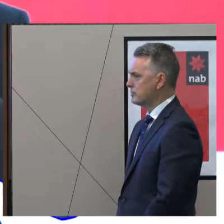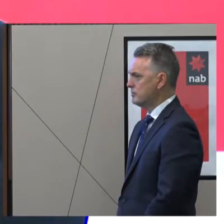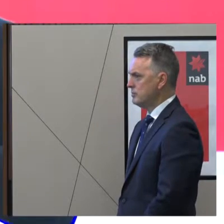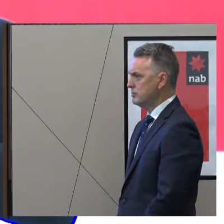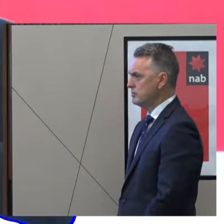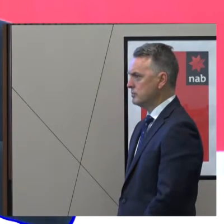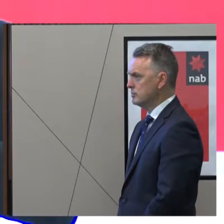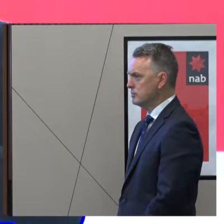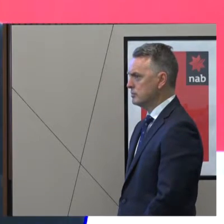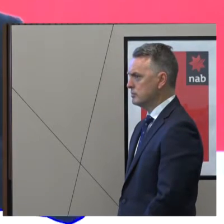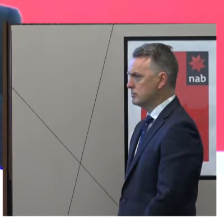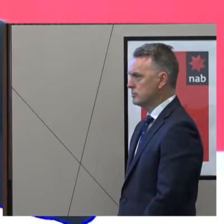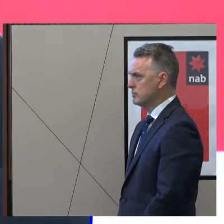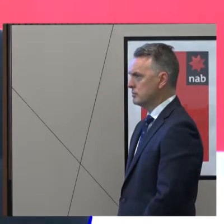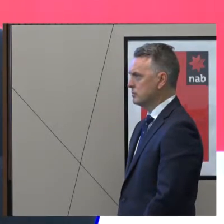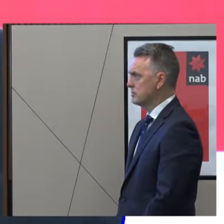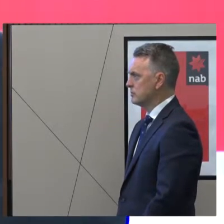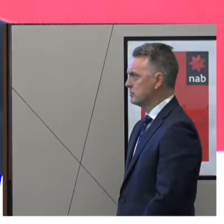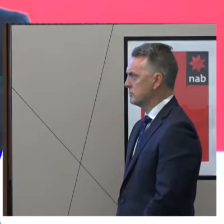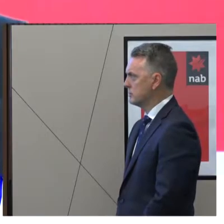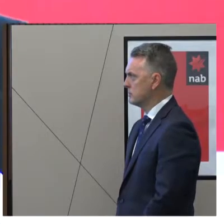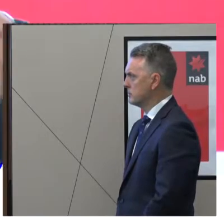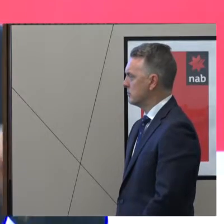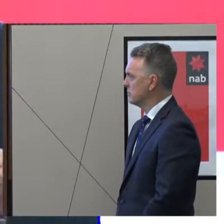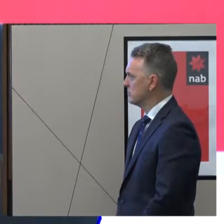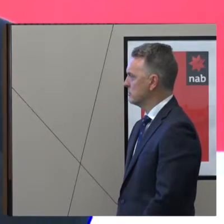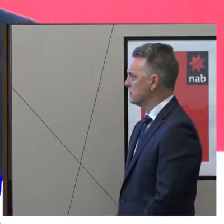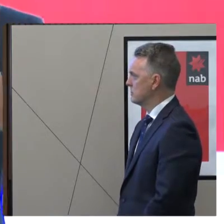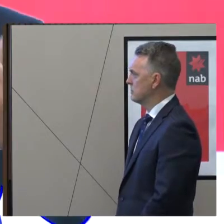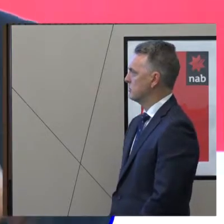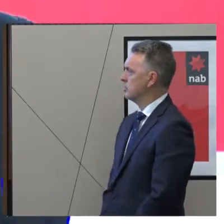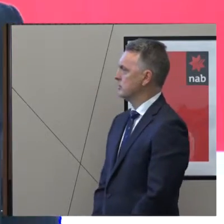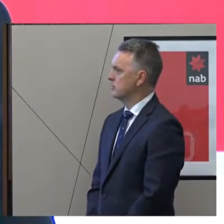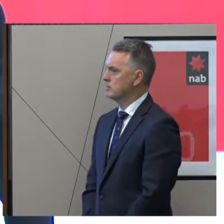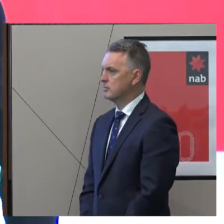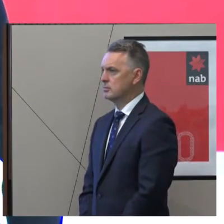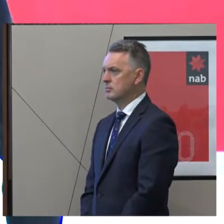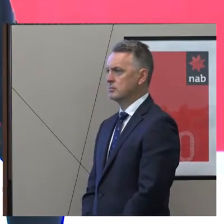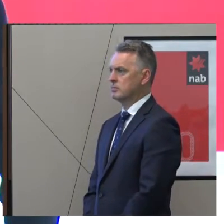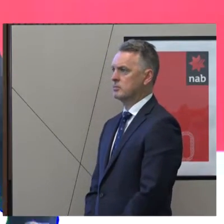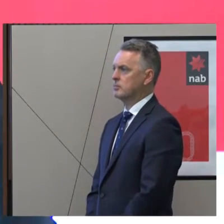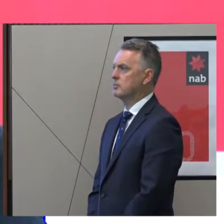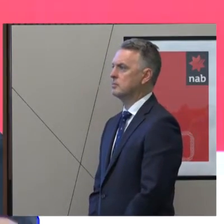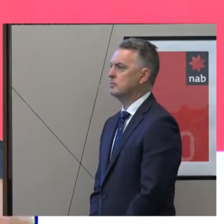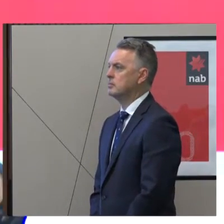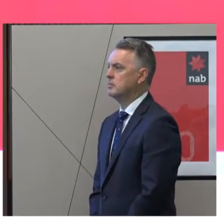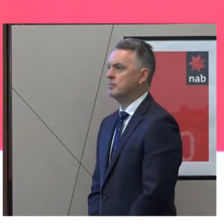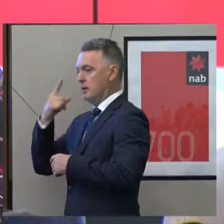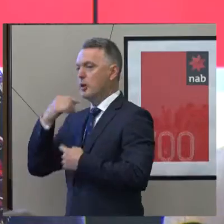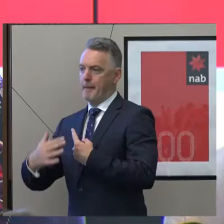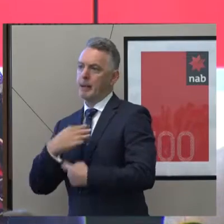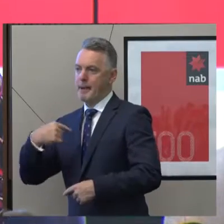if we educate them and we ensure they're part of the conversation, and we need to really ensure that systemic change does occur through that